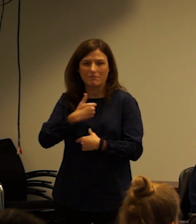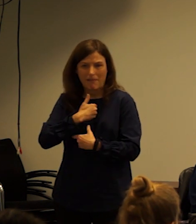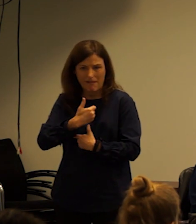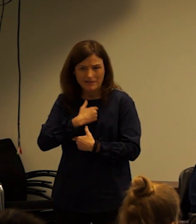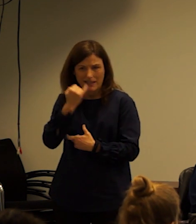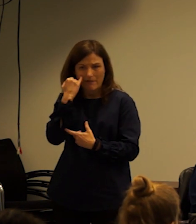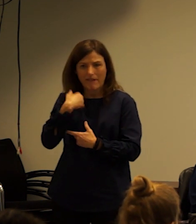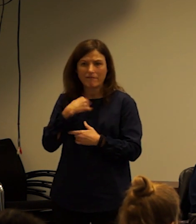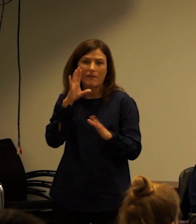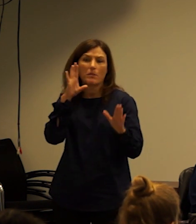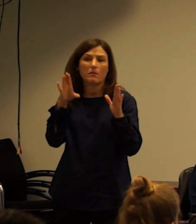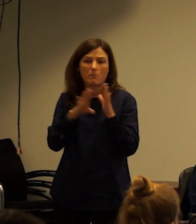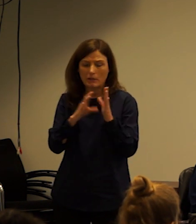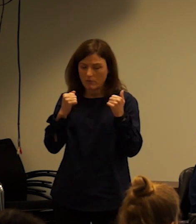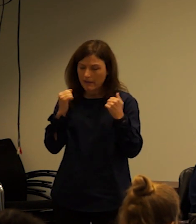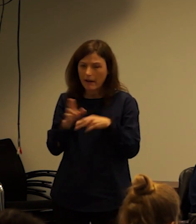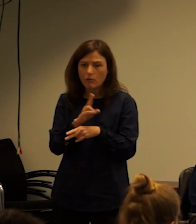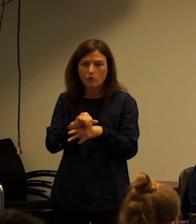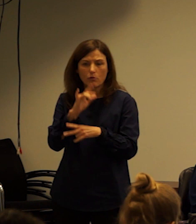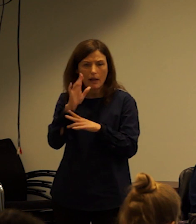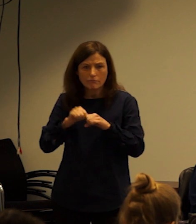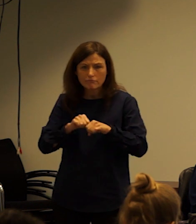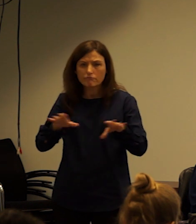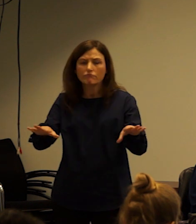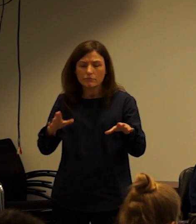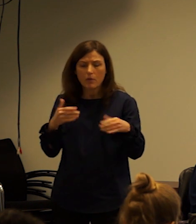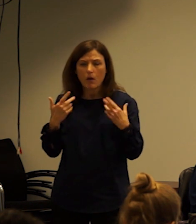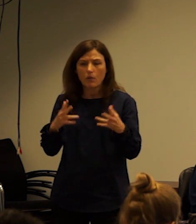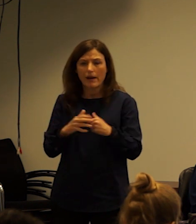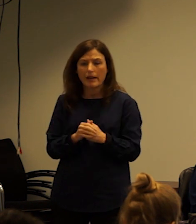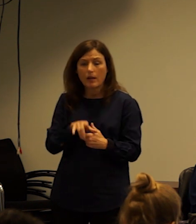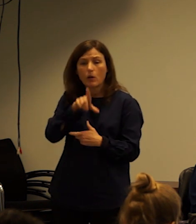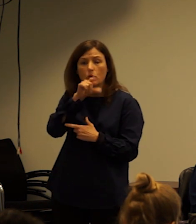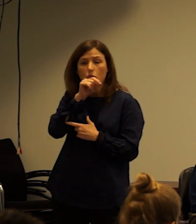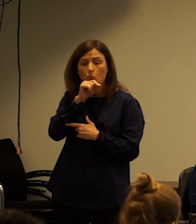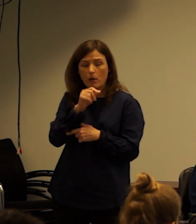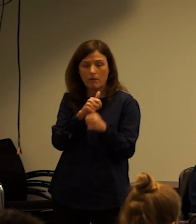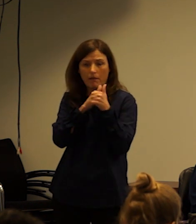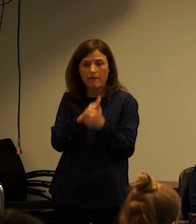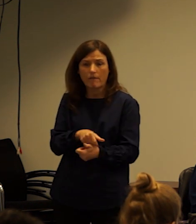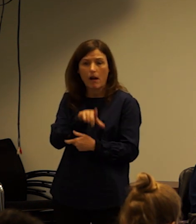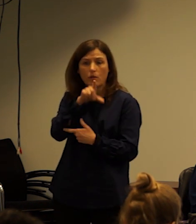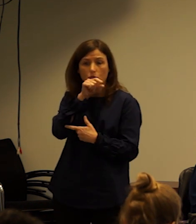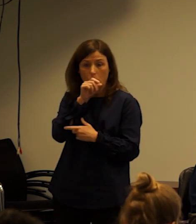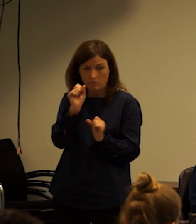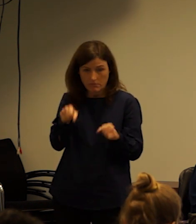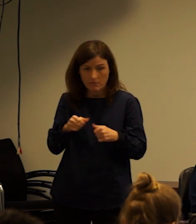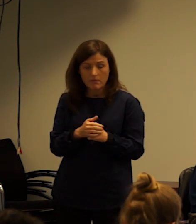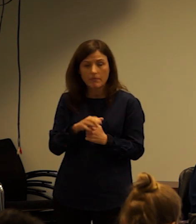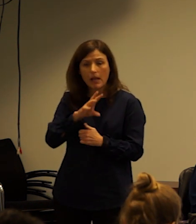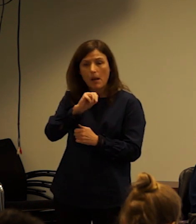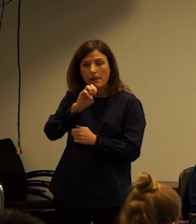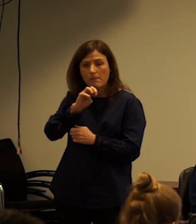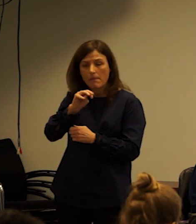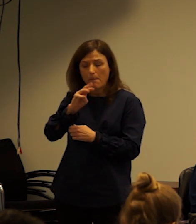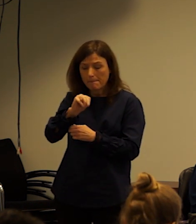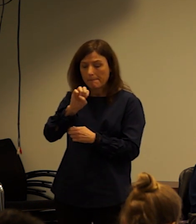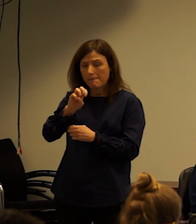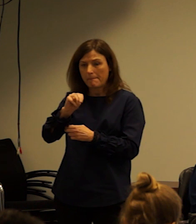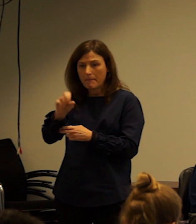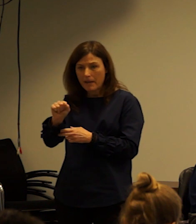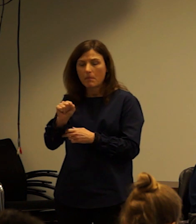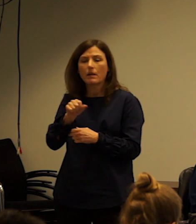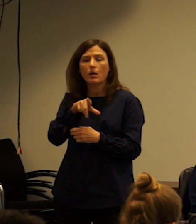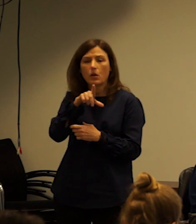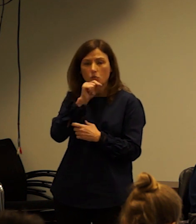I have a graphic that I can use. Twitter, you can follow Twitter, MEMA on Twitter. You can also follow